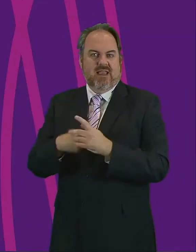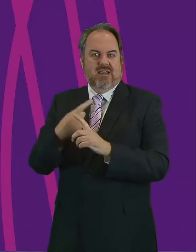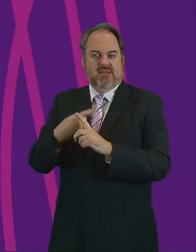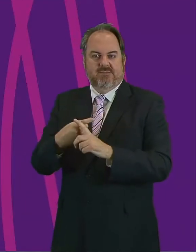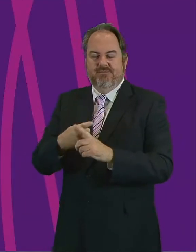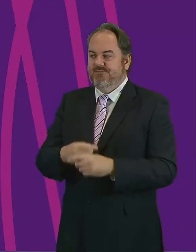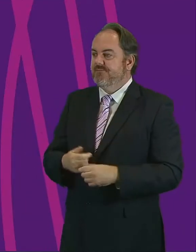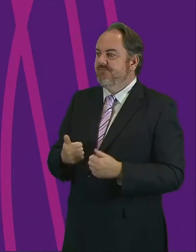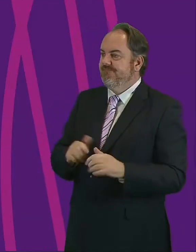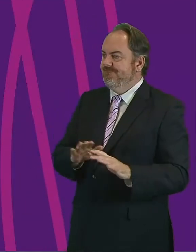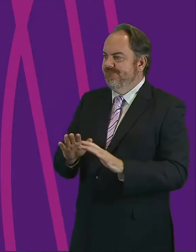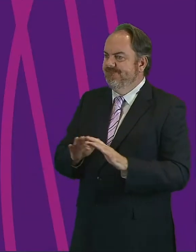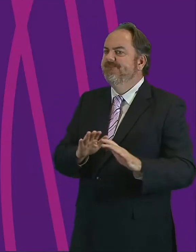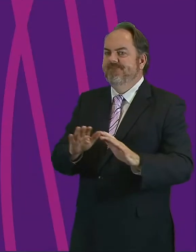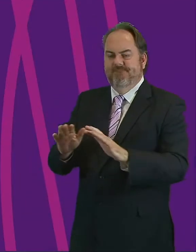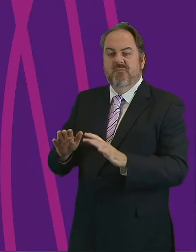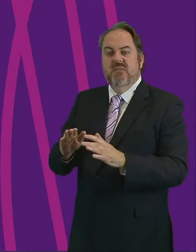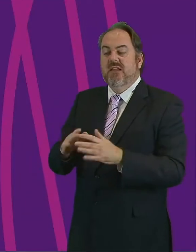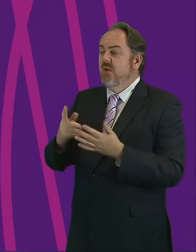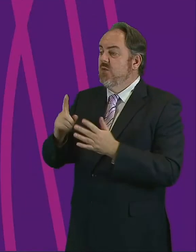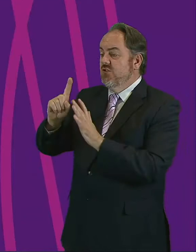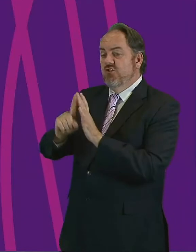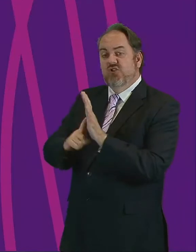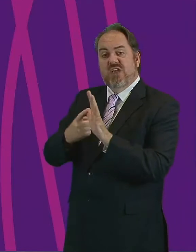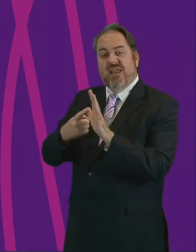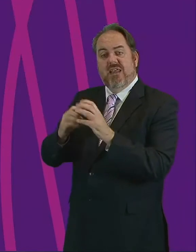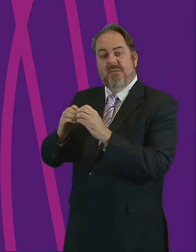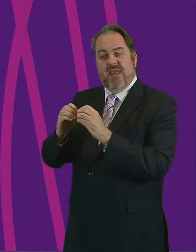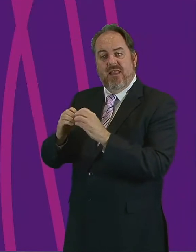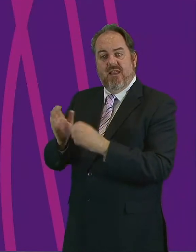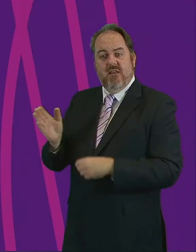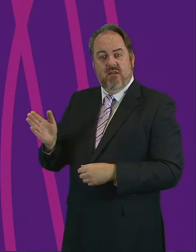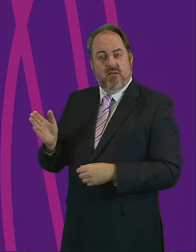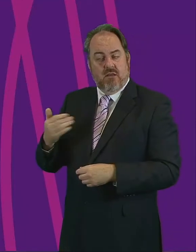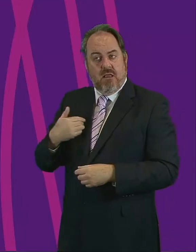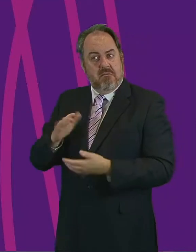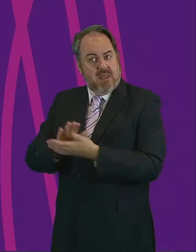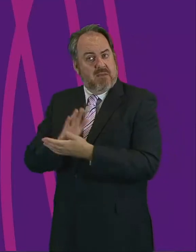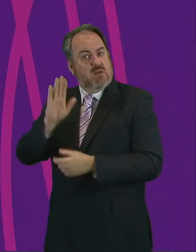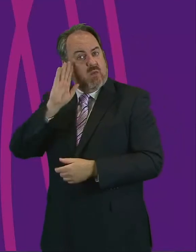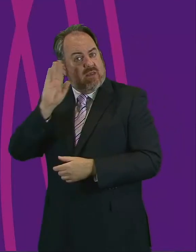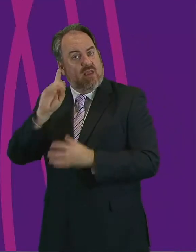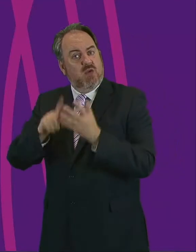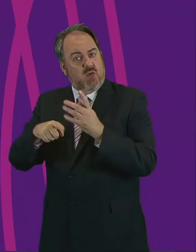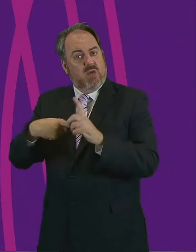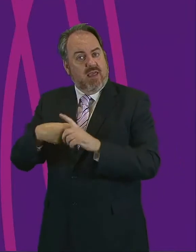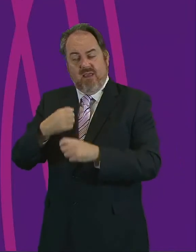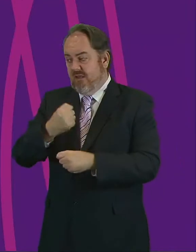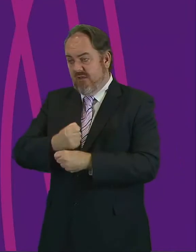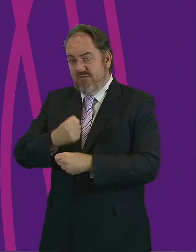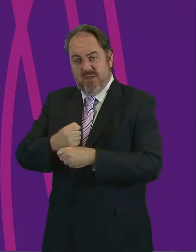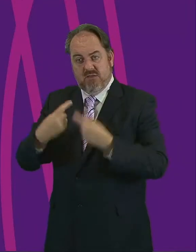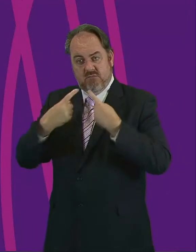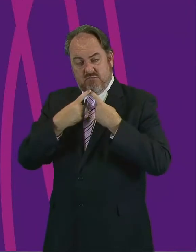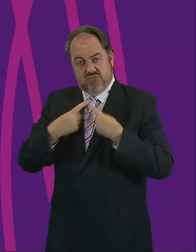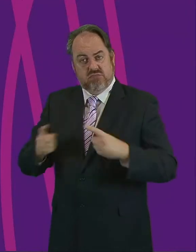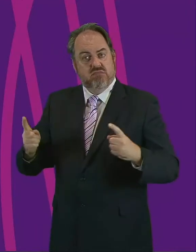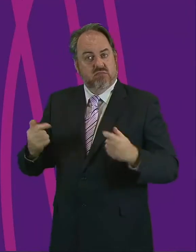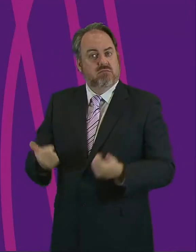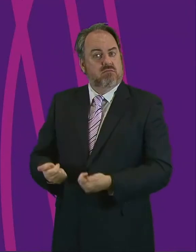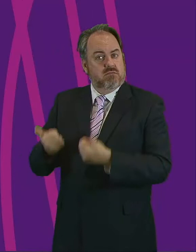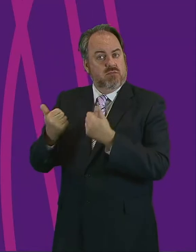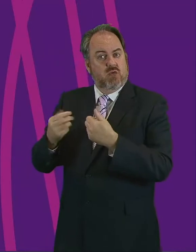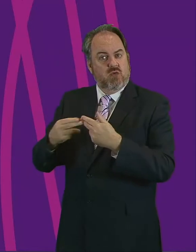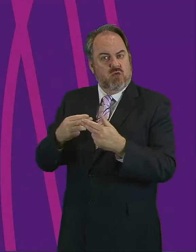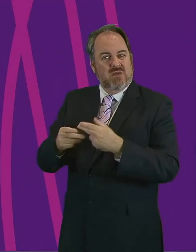Jackie Bailey. And I welcome the package of measures from the UK Government, but it can only be viewed as a first step in tackling